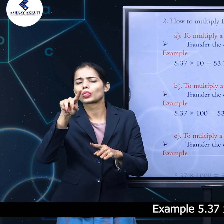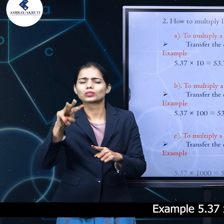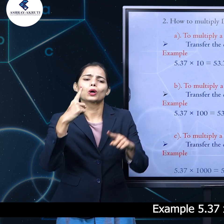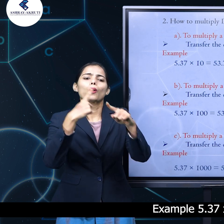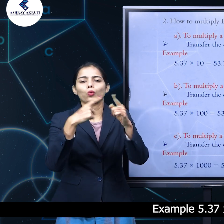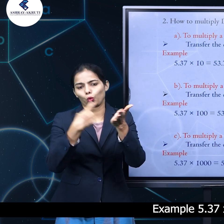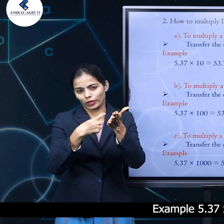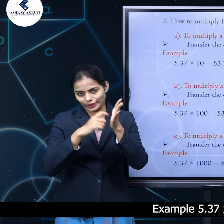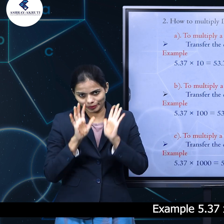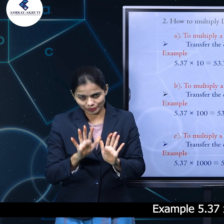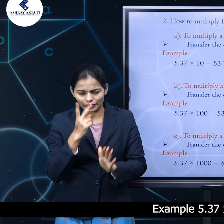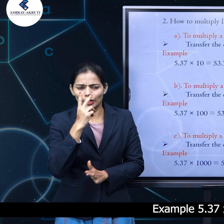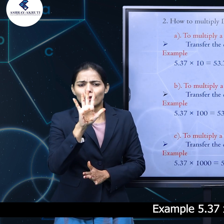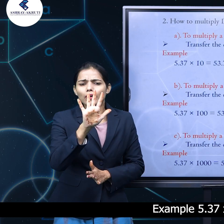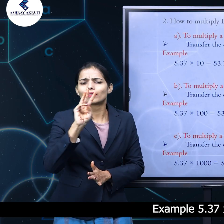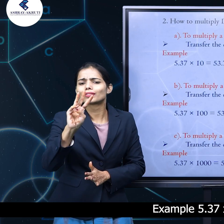5.37 into 1000.